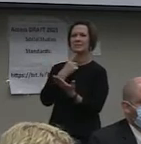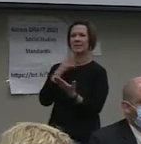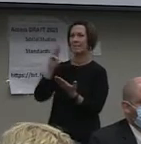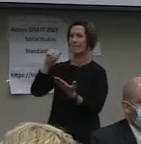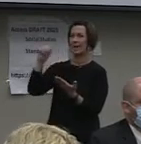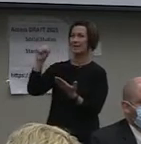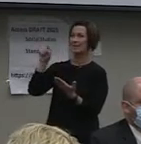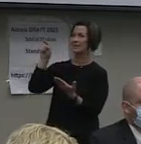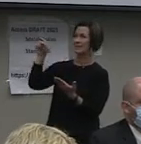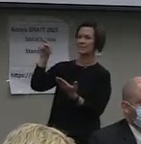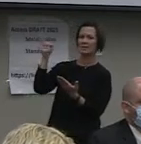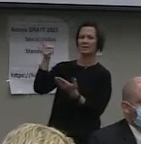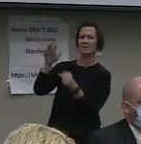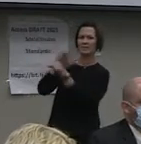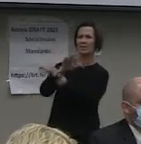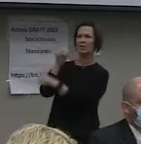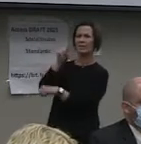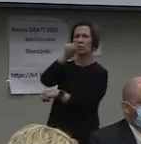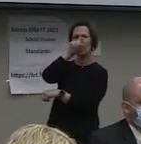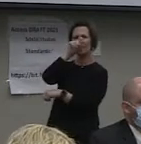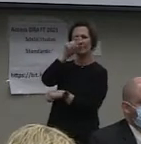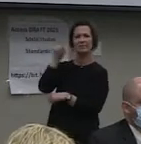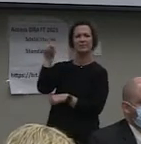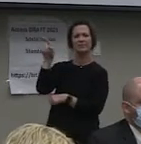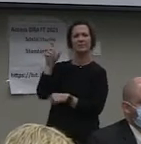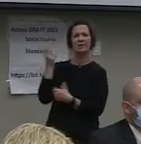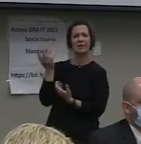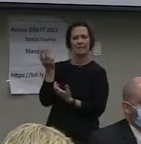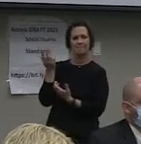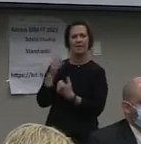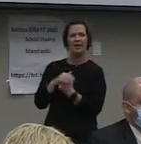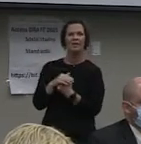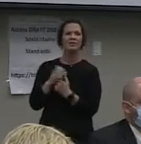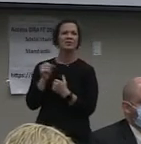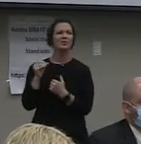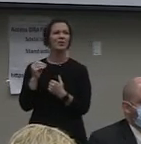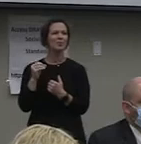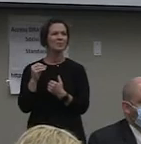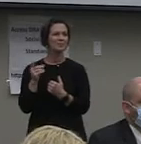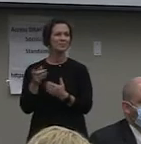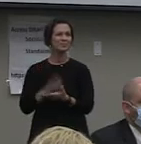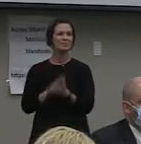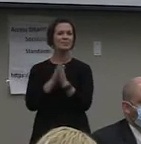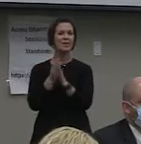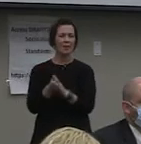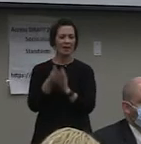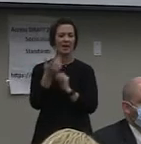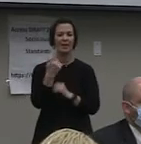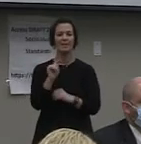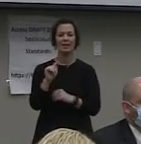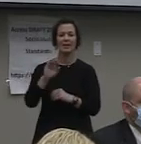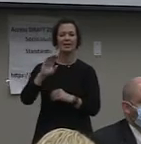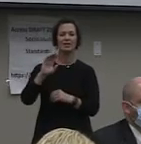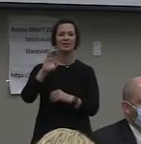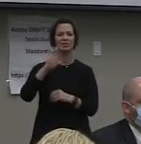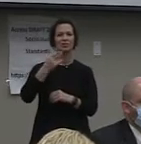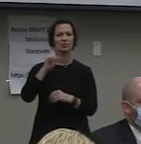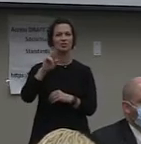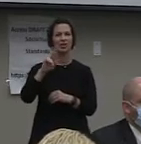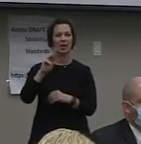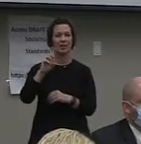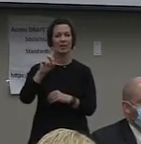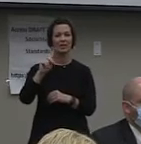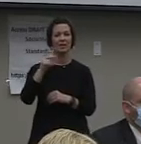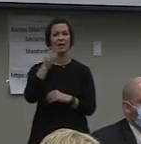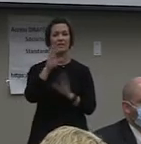counter act. But anyway, he won that vote and Louisiana became a state. Then he became chairman of the Constitutional Convention. to